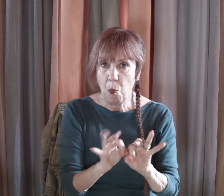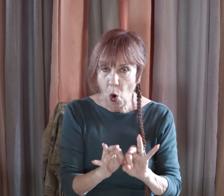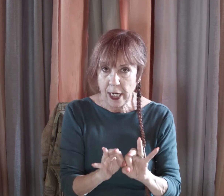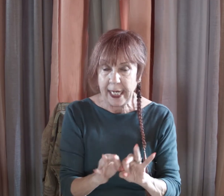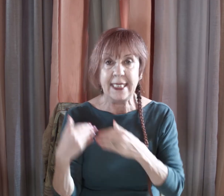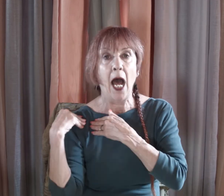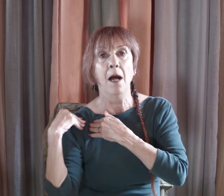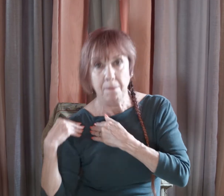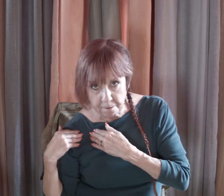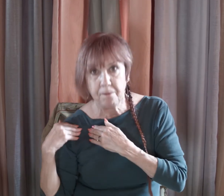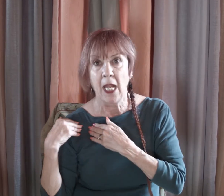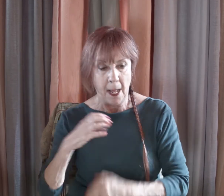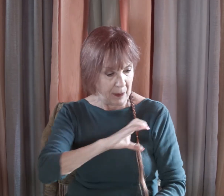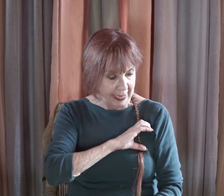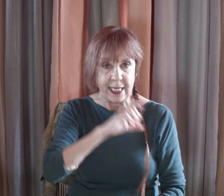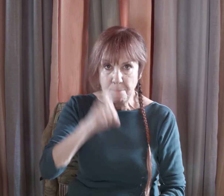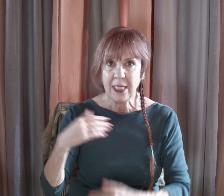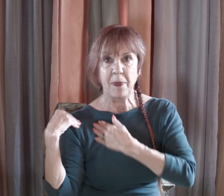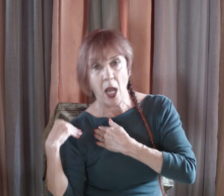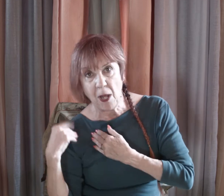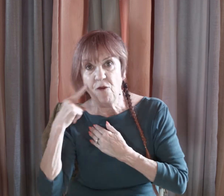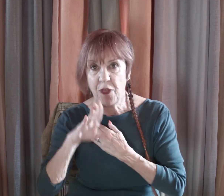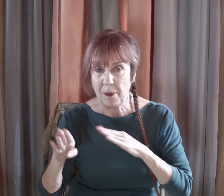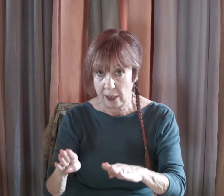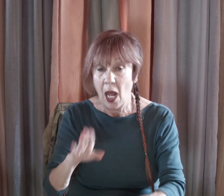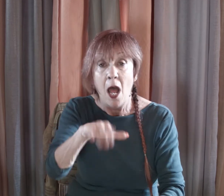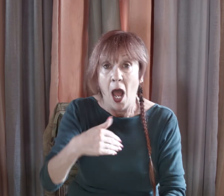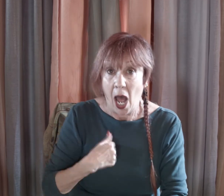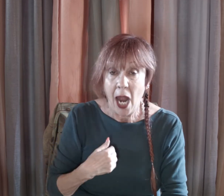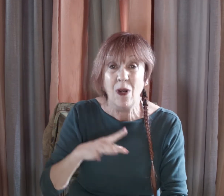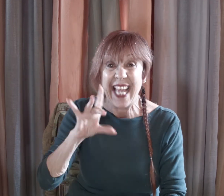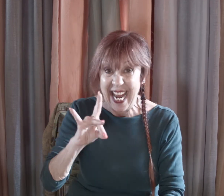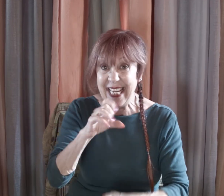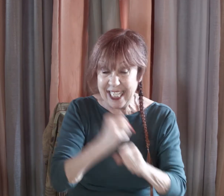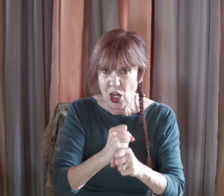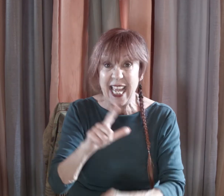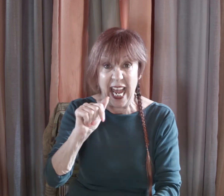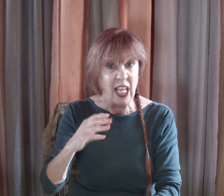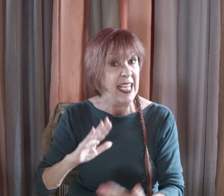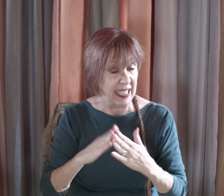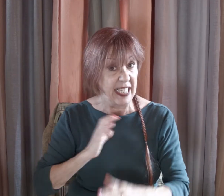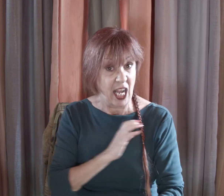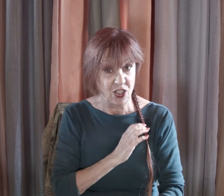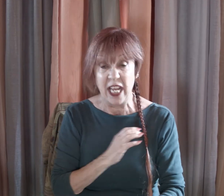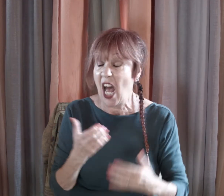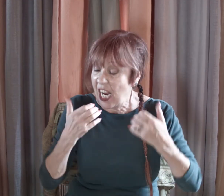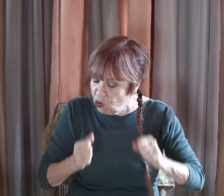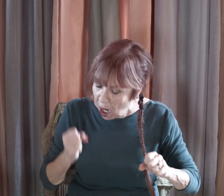piece is accountability. Because I will tell you, I spent 8 years on the Los Angeles City Council, and I worked very hard to change